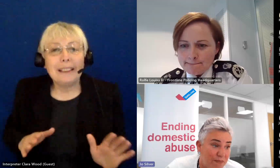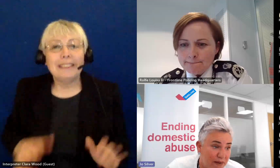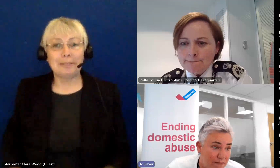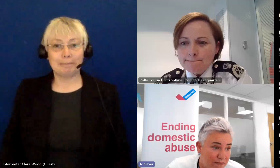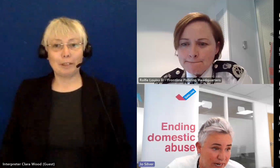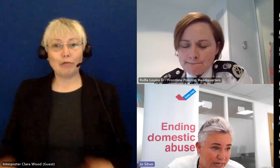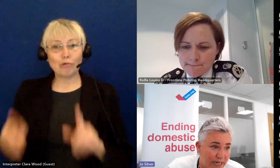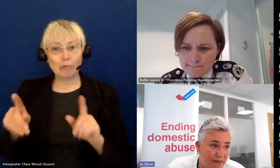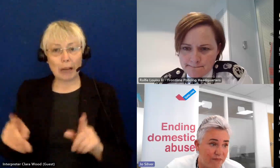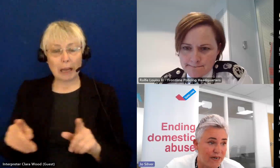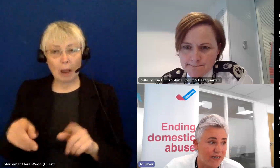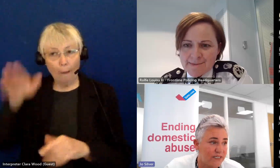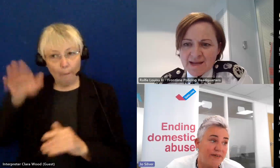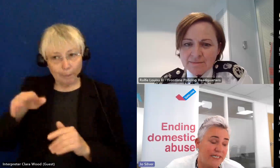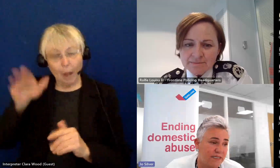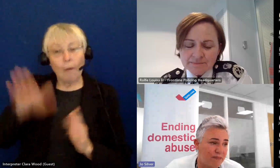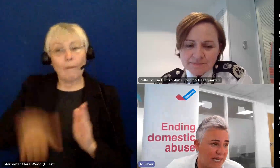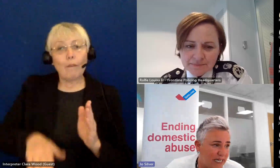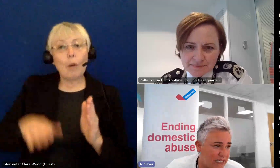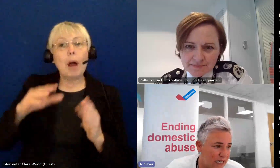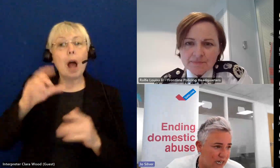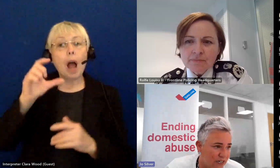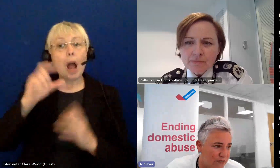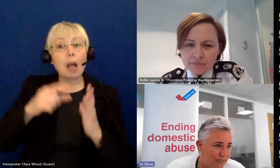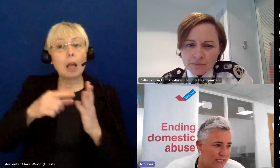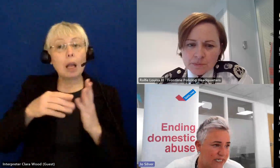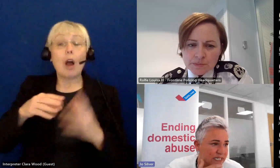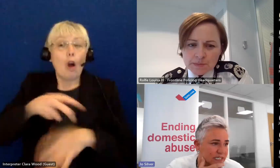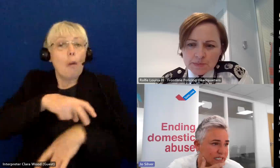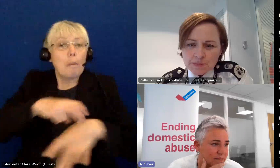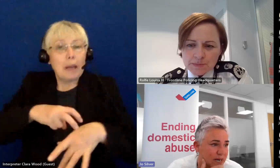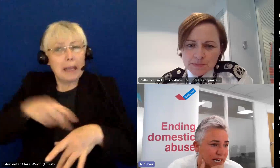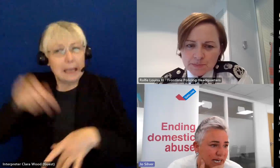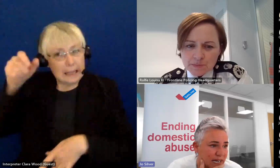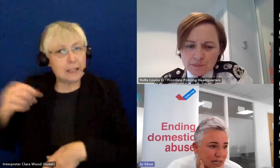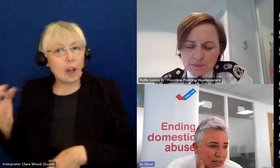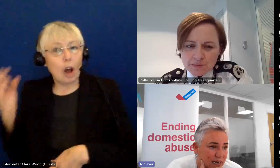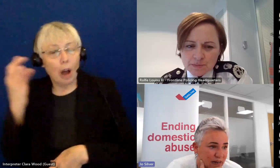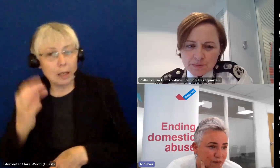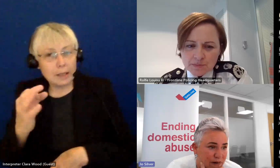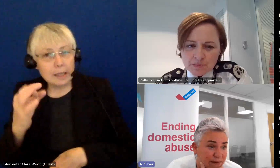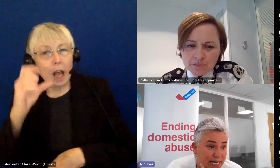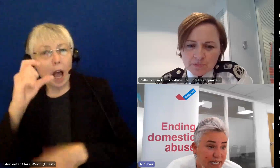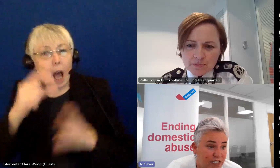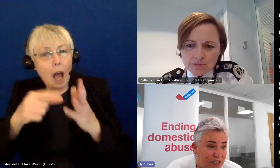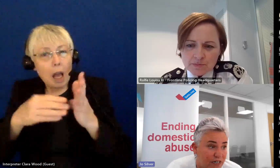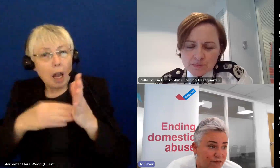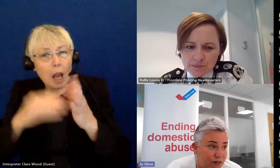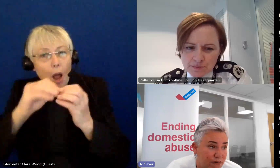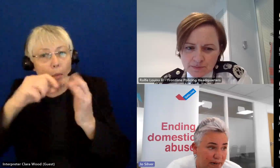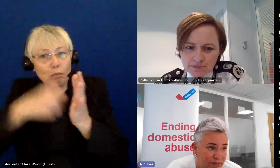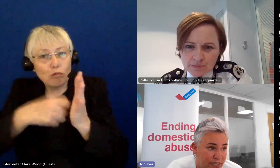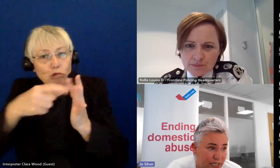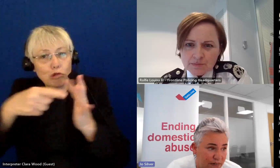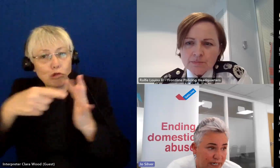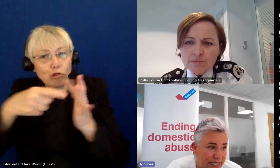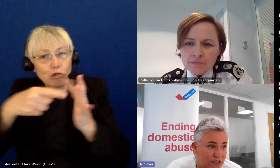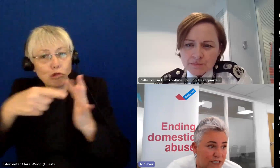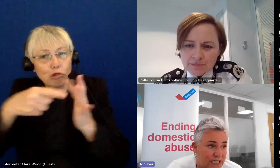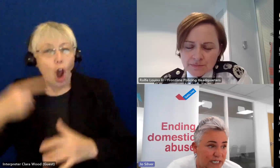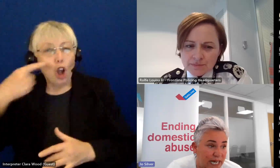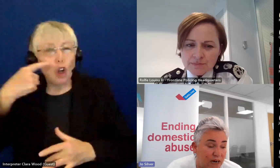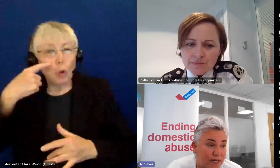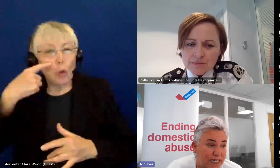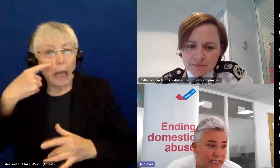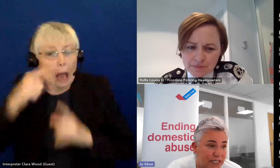So they're from Cumbria. Cumbria, so it's police. Could we discuss the pilot? Cumbria are beginning to look at rollout in the Dara